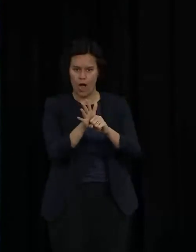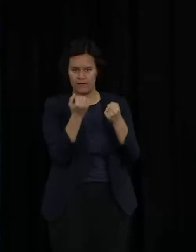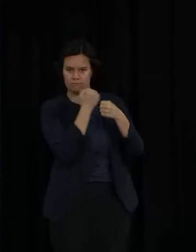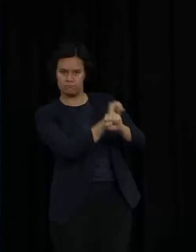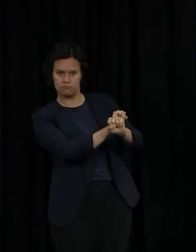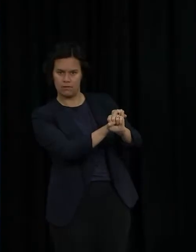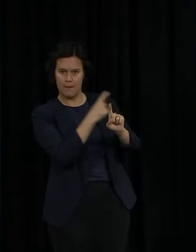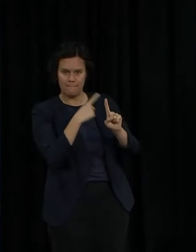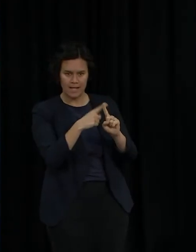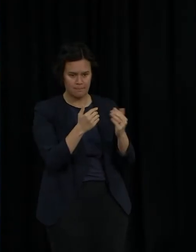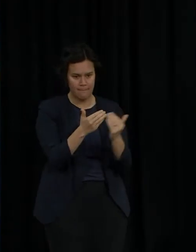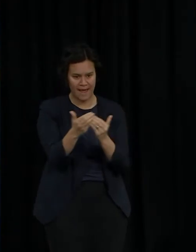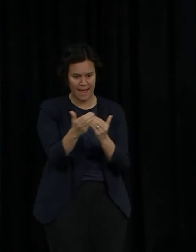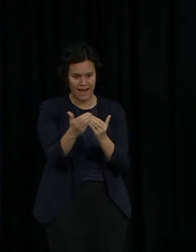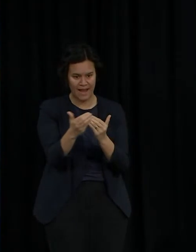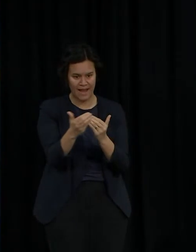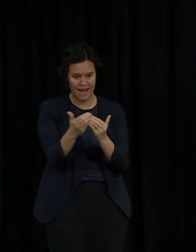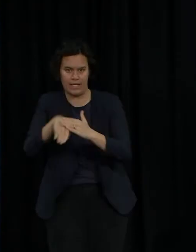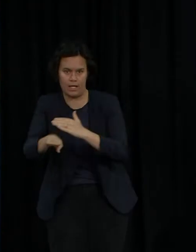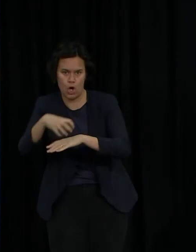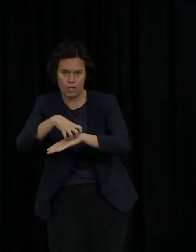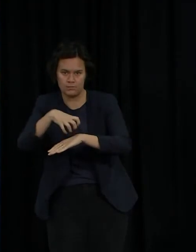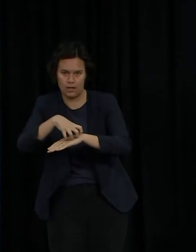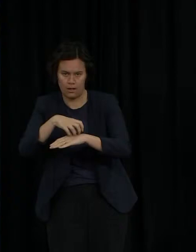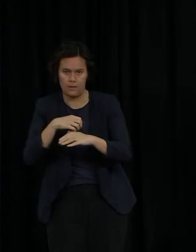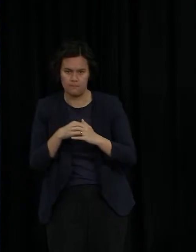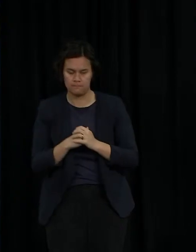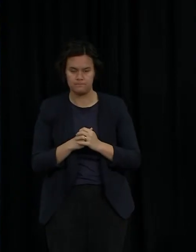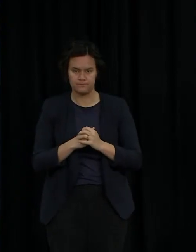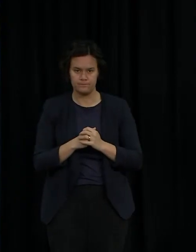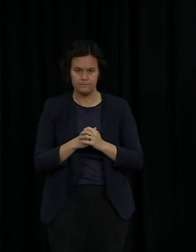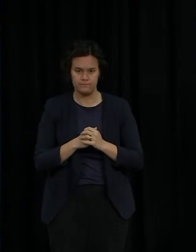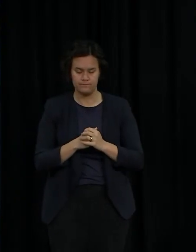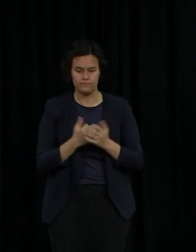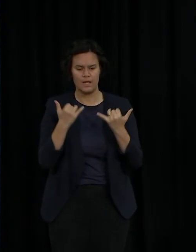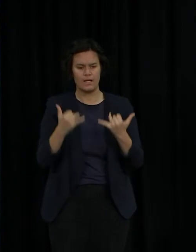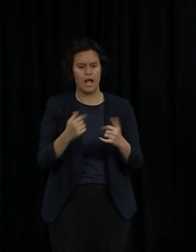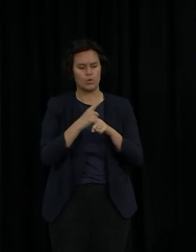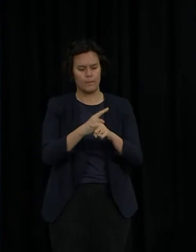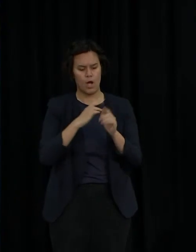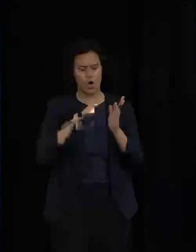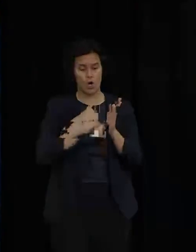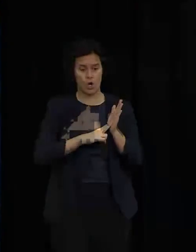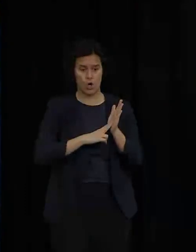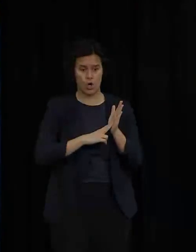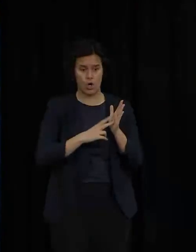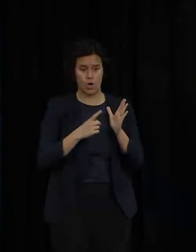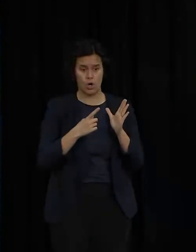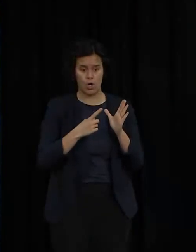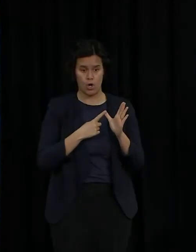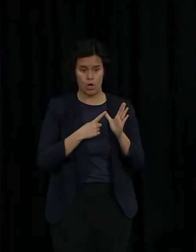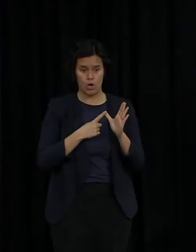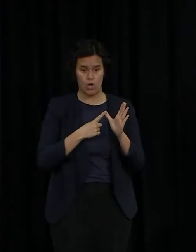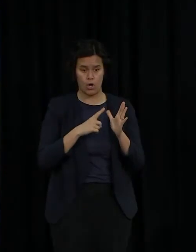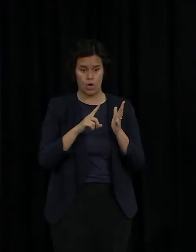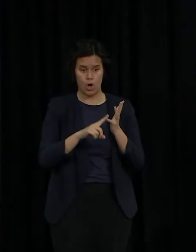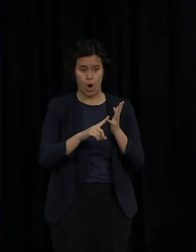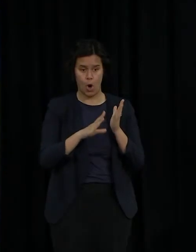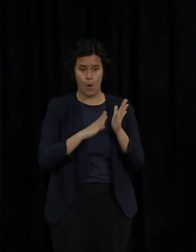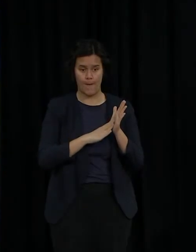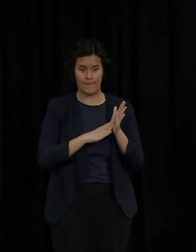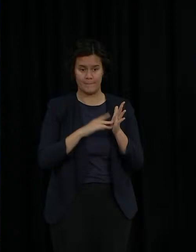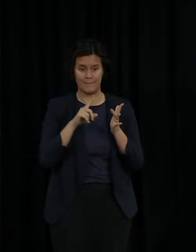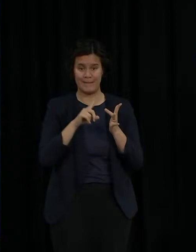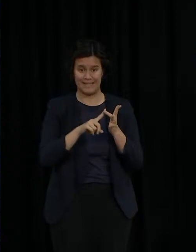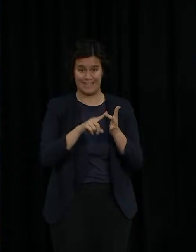Just an update on the worker from the Naomi Managed Isolation Facility who was mentioned yesterday. They are in